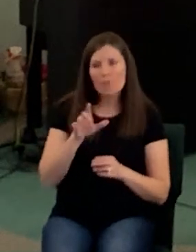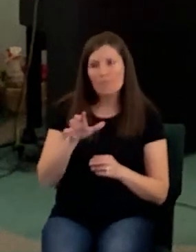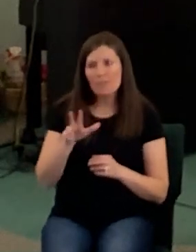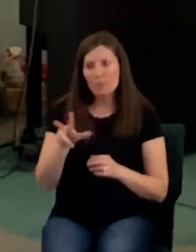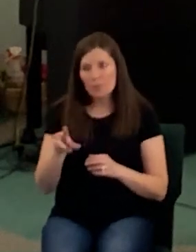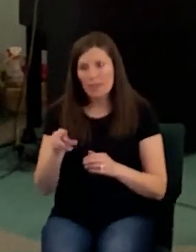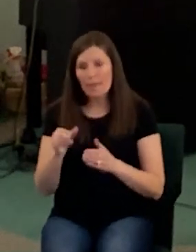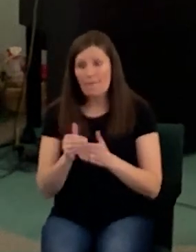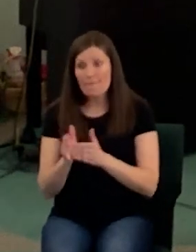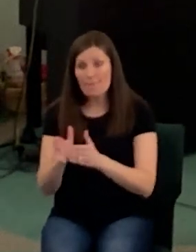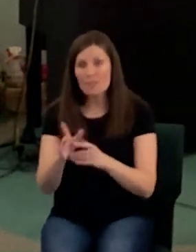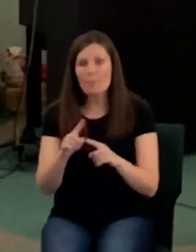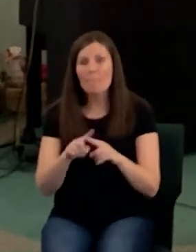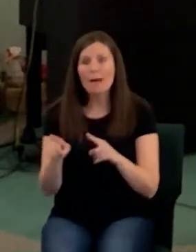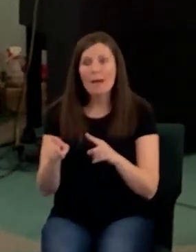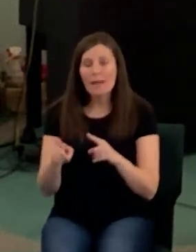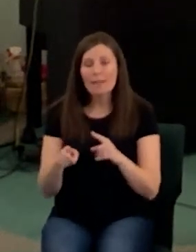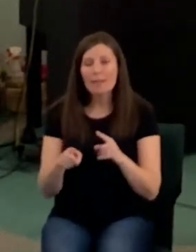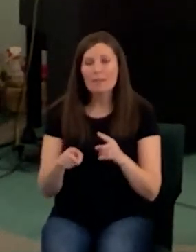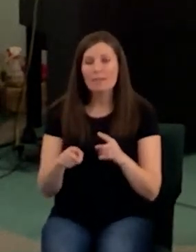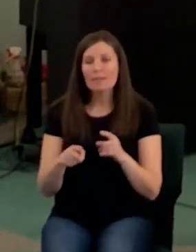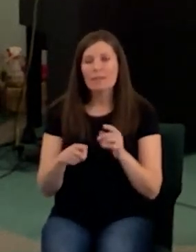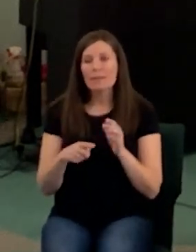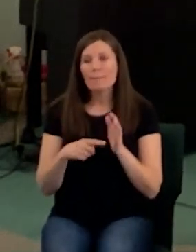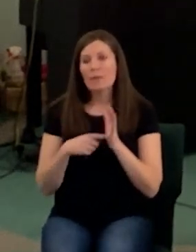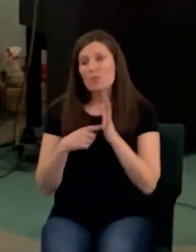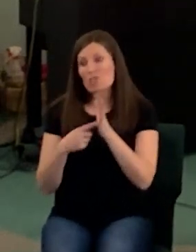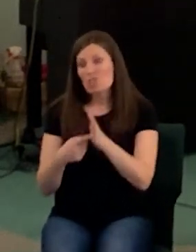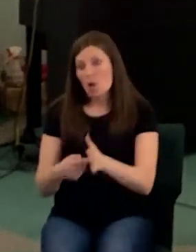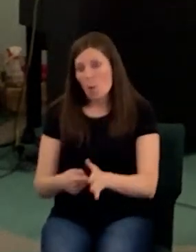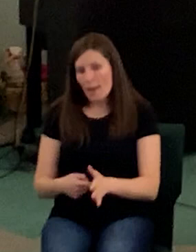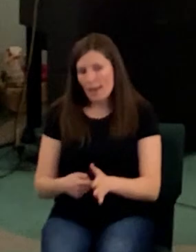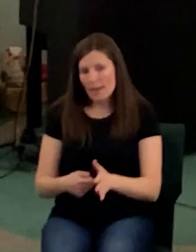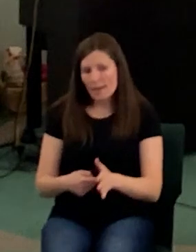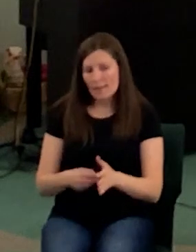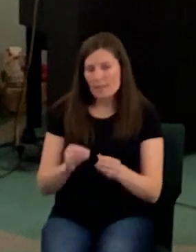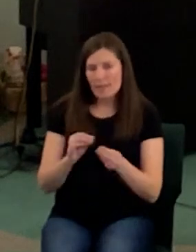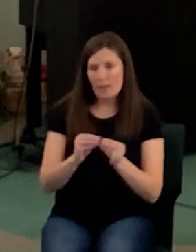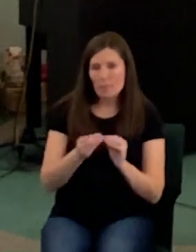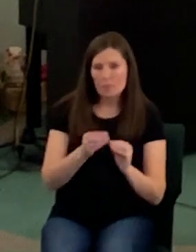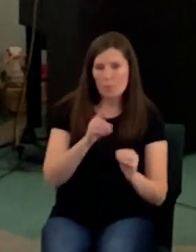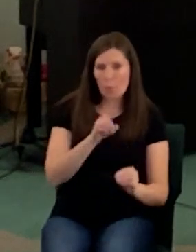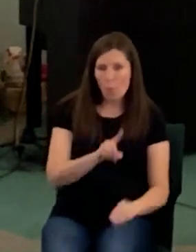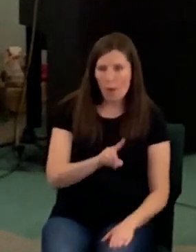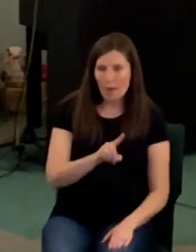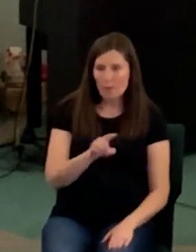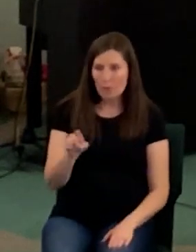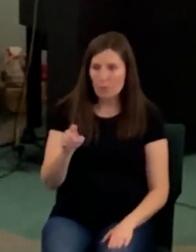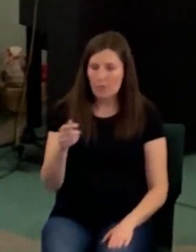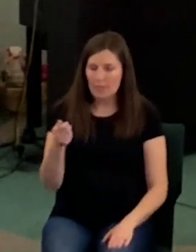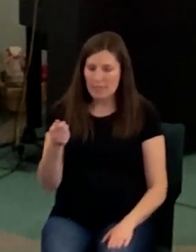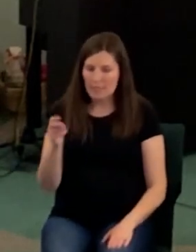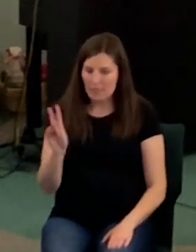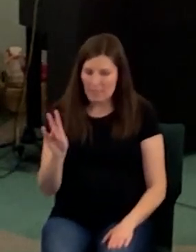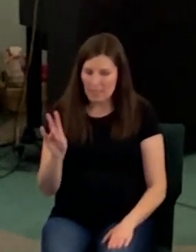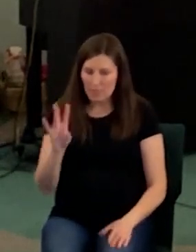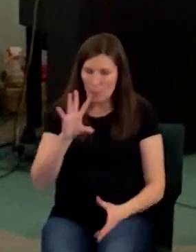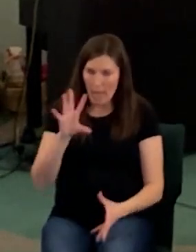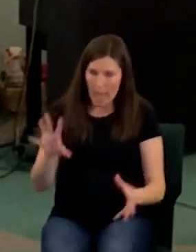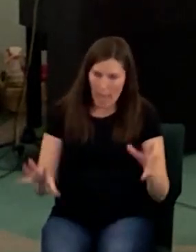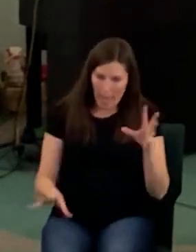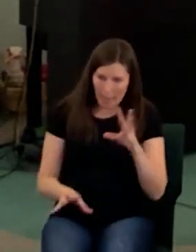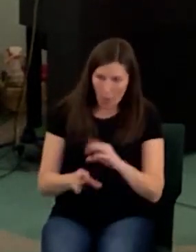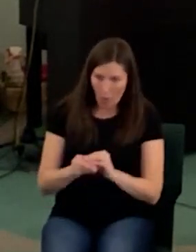was a reflection of the numbers 1 through 17, if you add all of those up, that